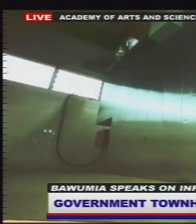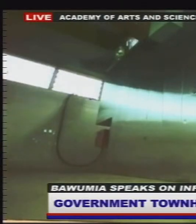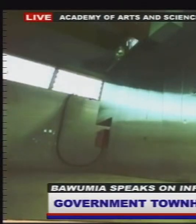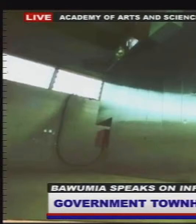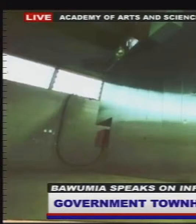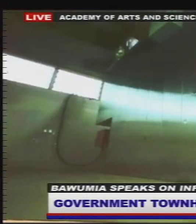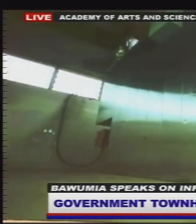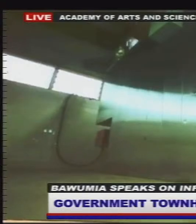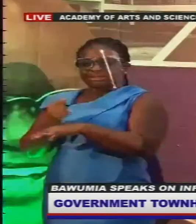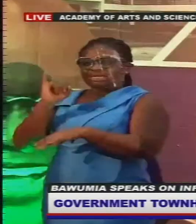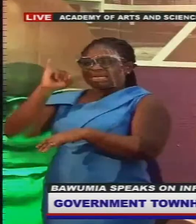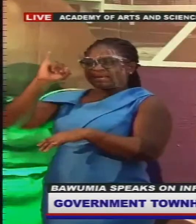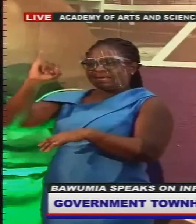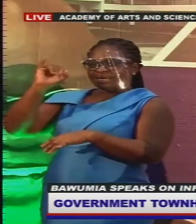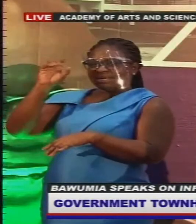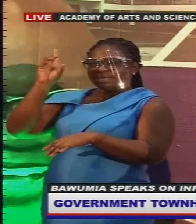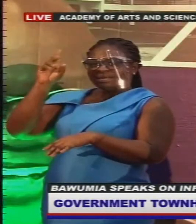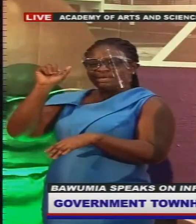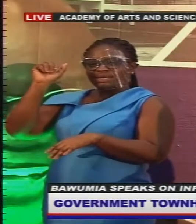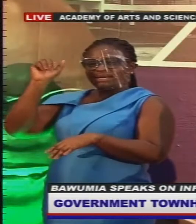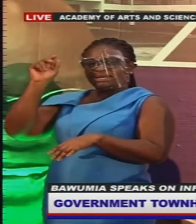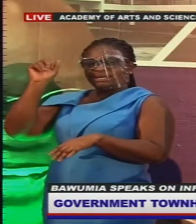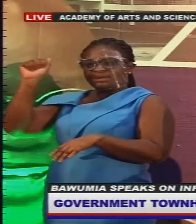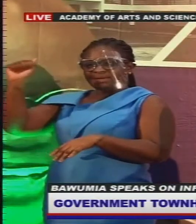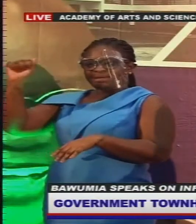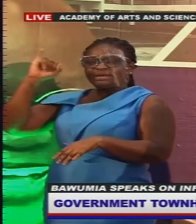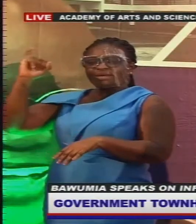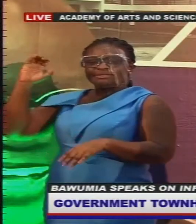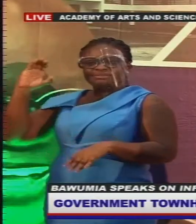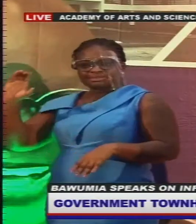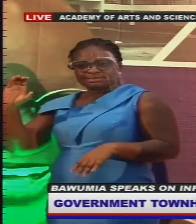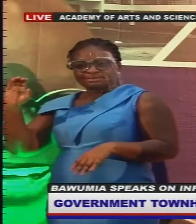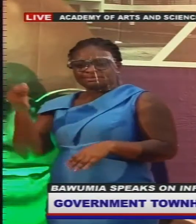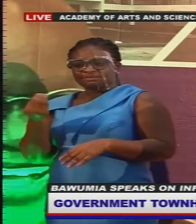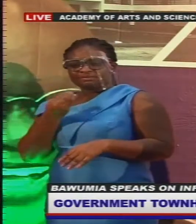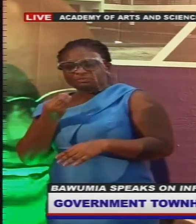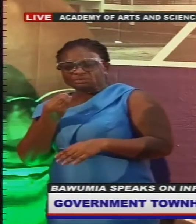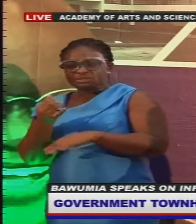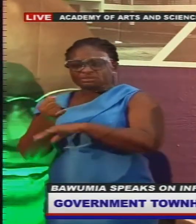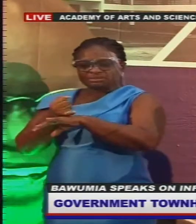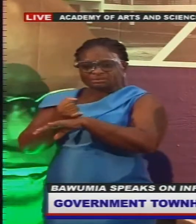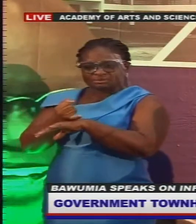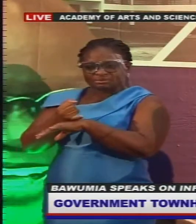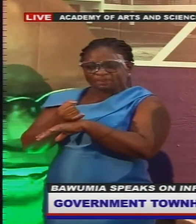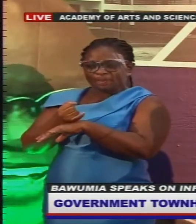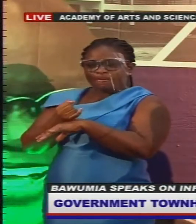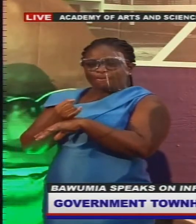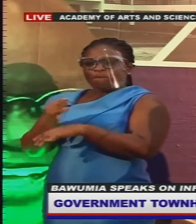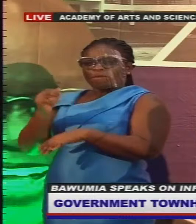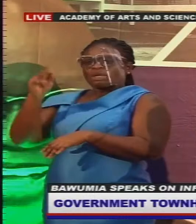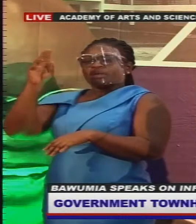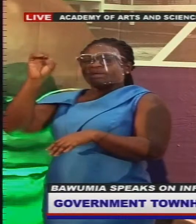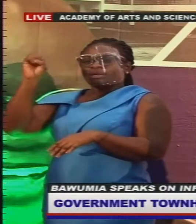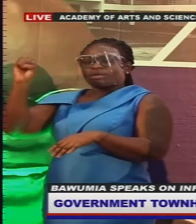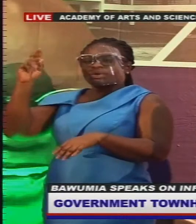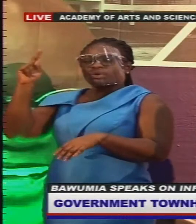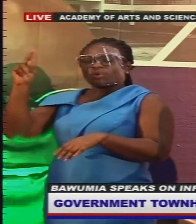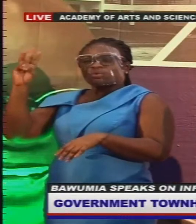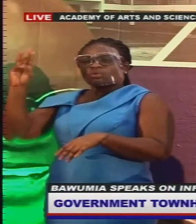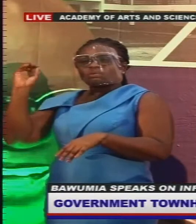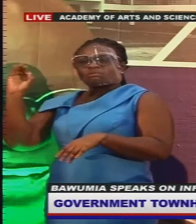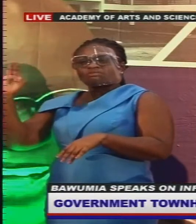Products, AICP Limited, D United Foods Industry Limited, Ekumfi Fruit Processing